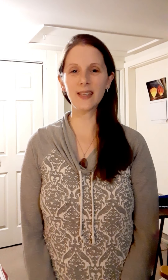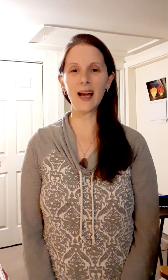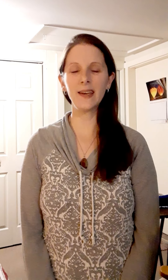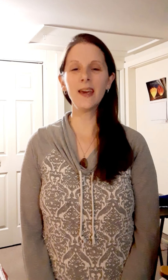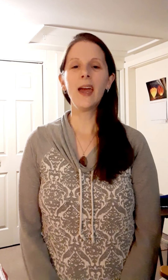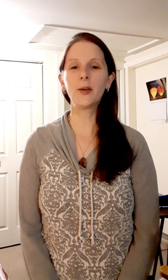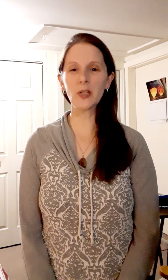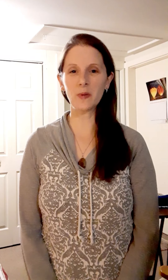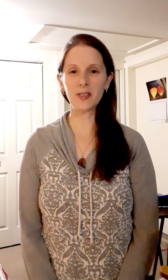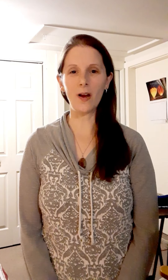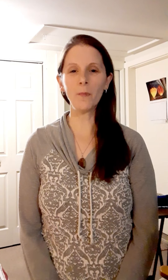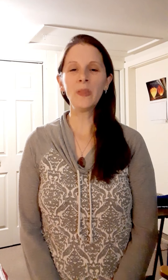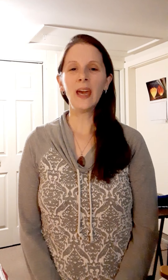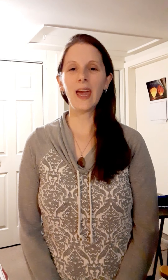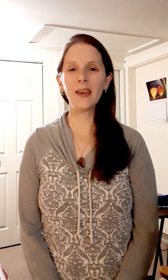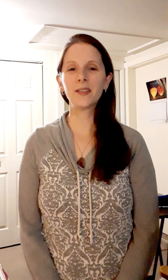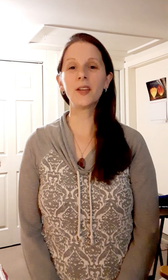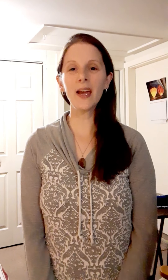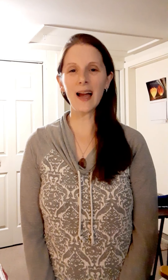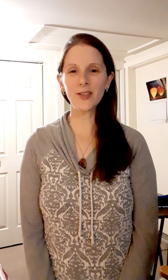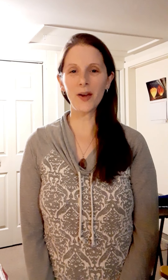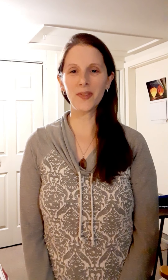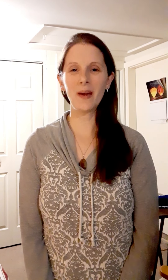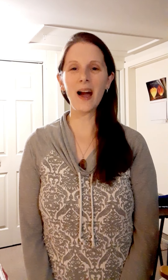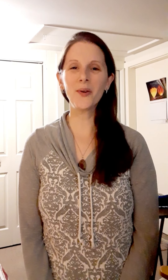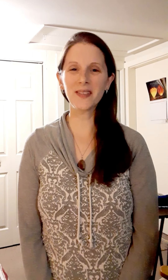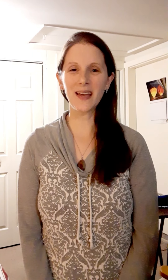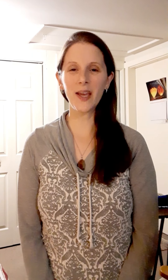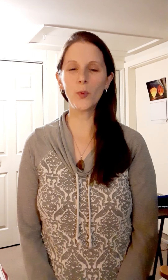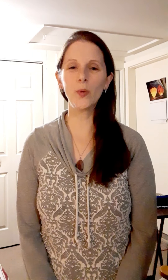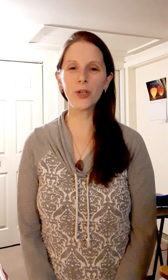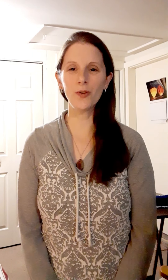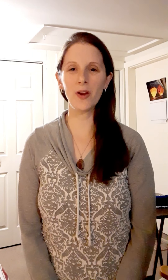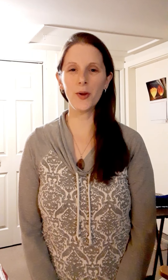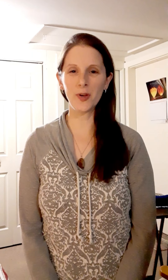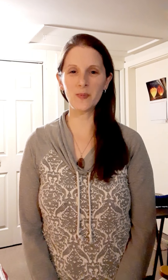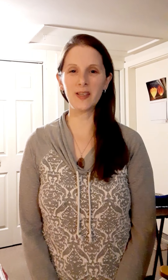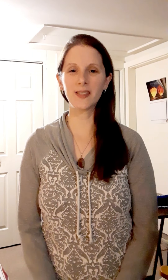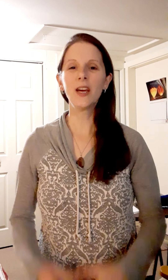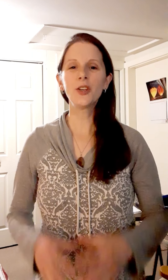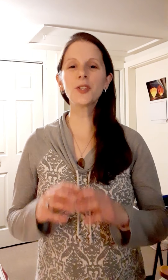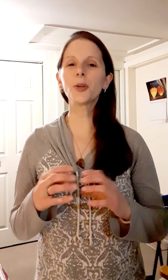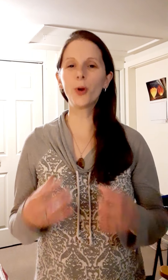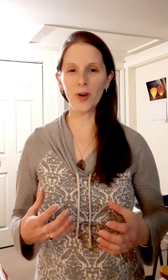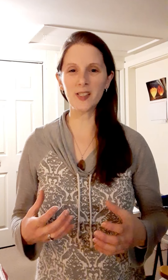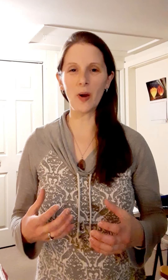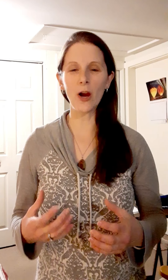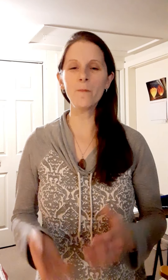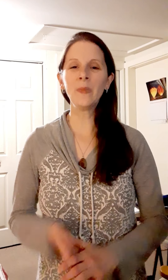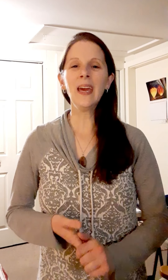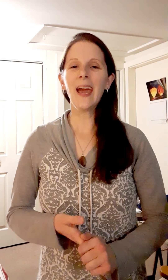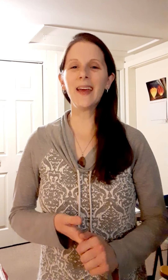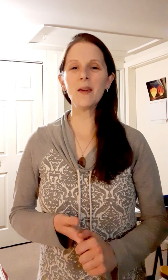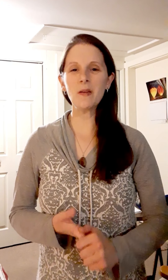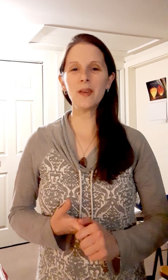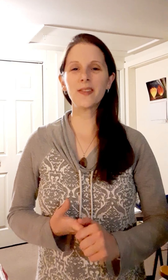sign a Christmas song, and tonight I taught them how to sign "We Wish You a Merry Christmas," just the chorus part, and that made me think